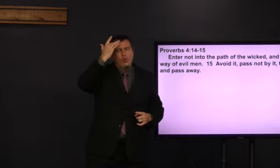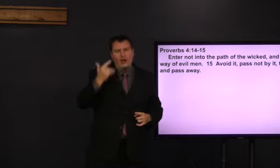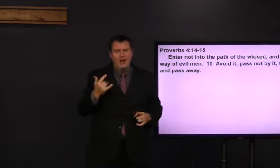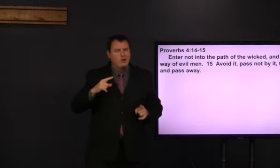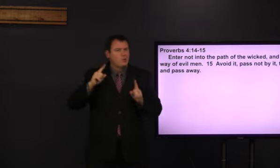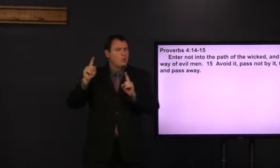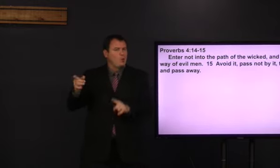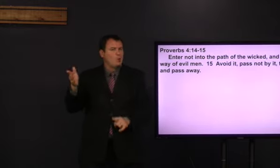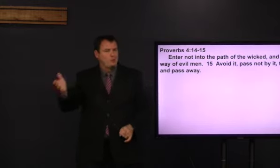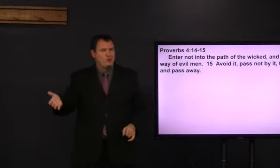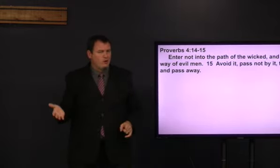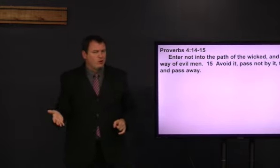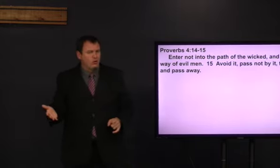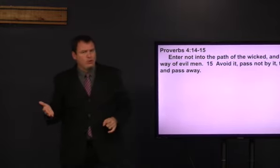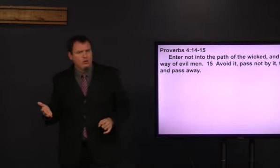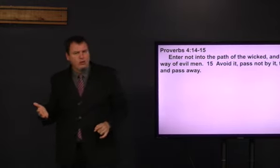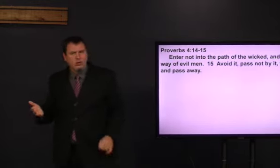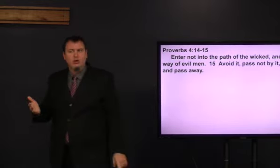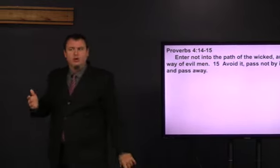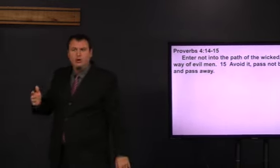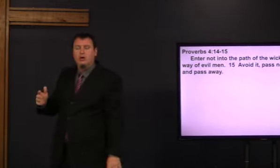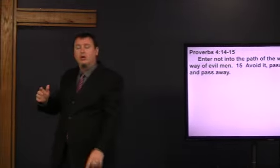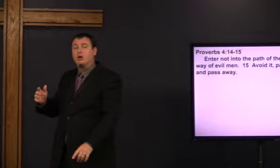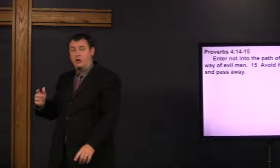Unless you know why you're going.